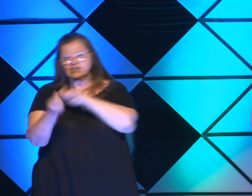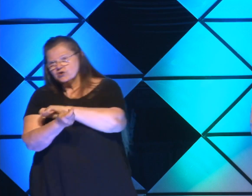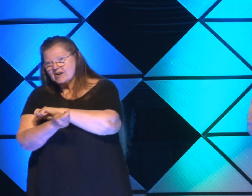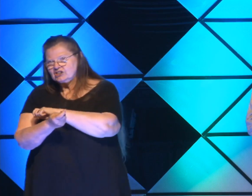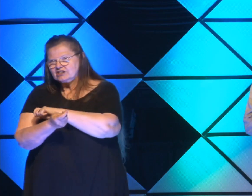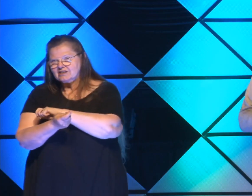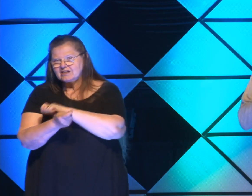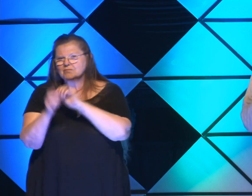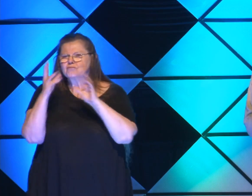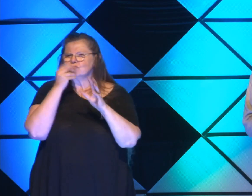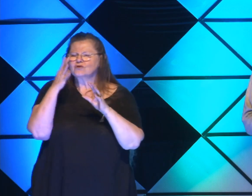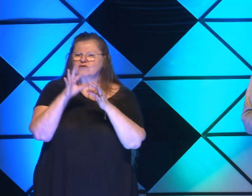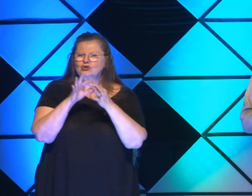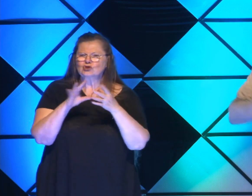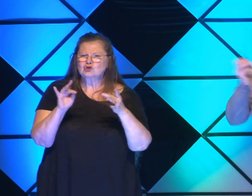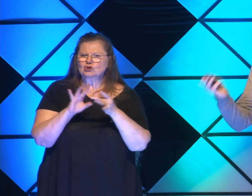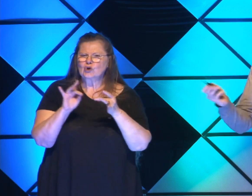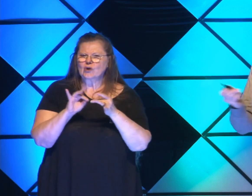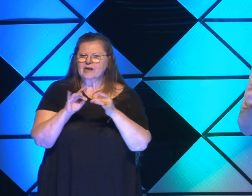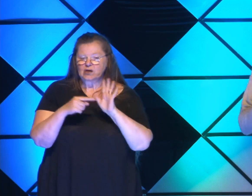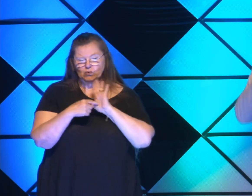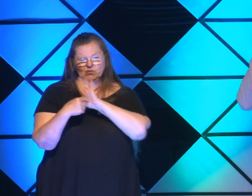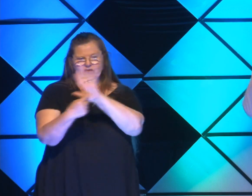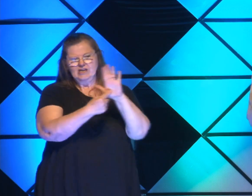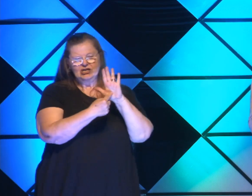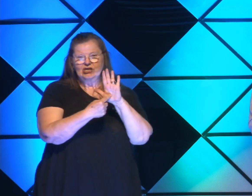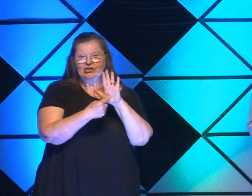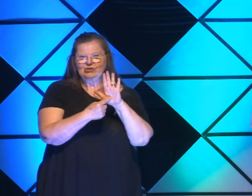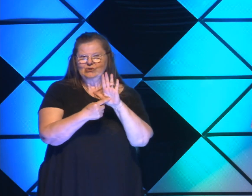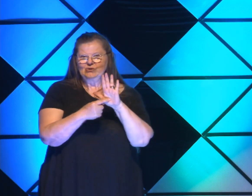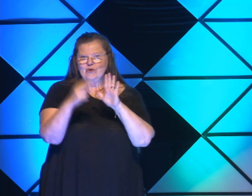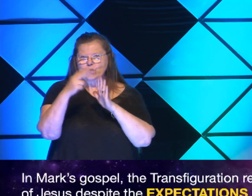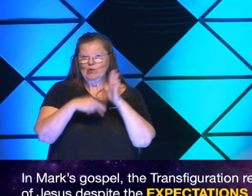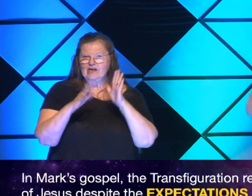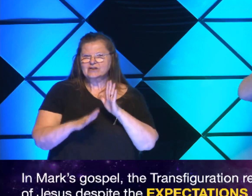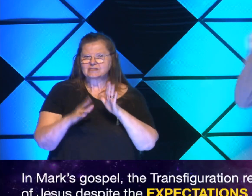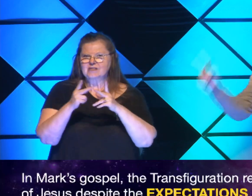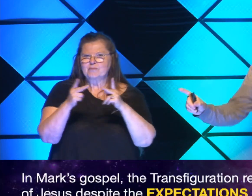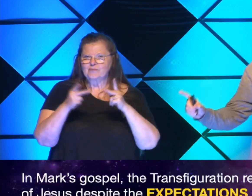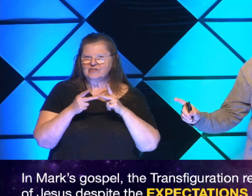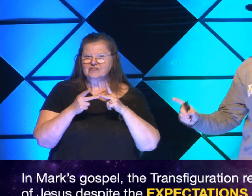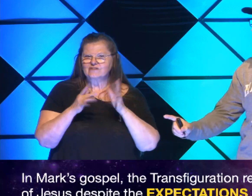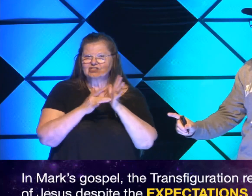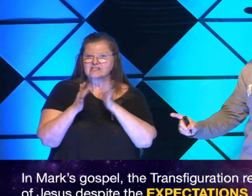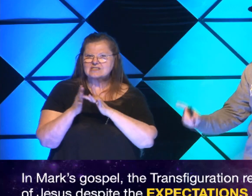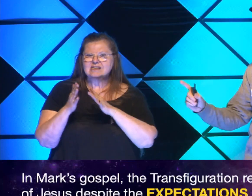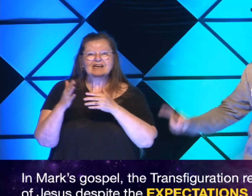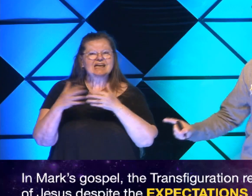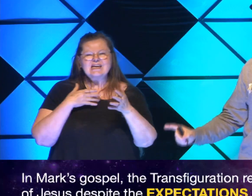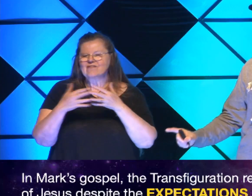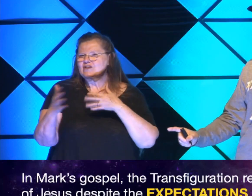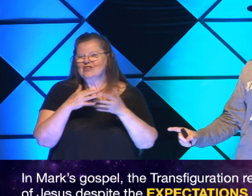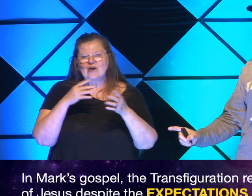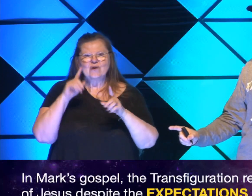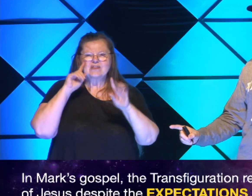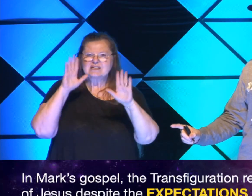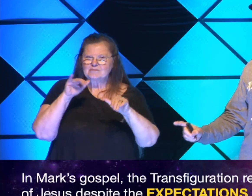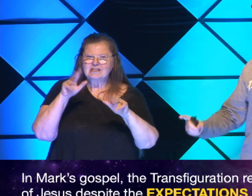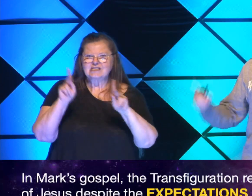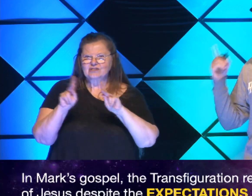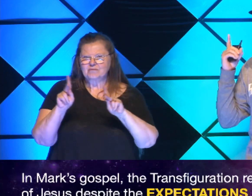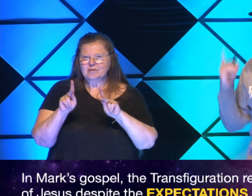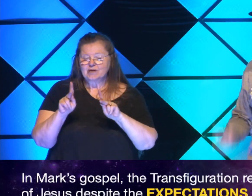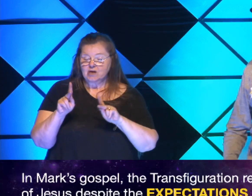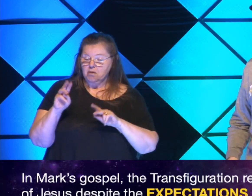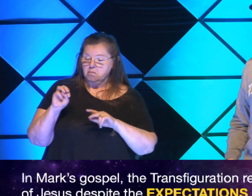that we have, revealed to the readers the position of Jesus despite the expectations of the people.